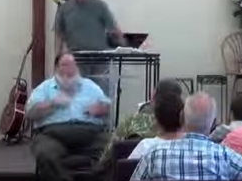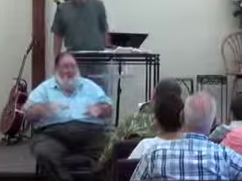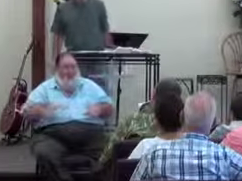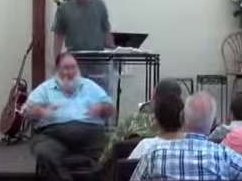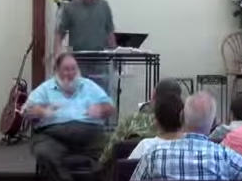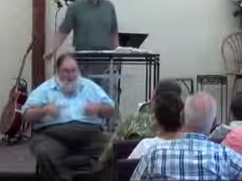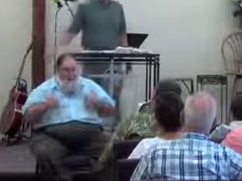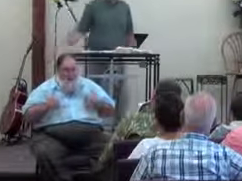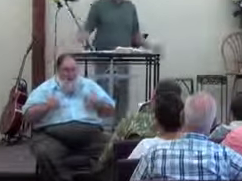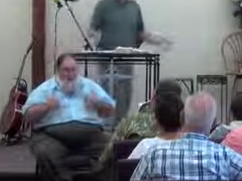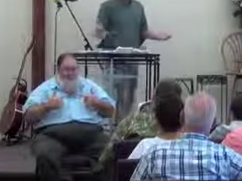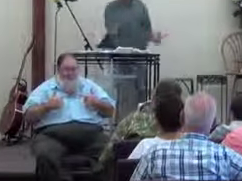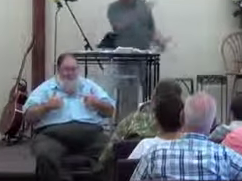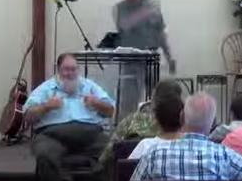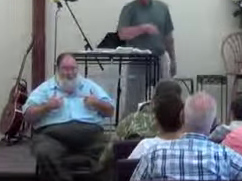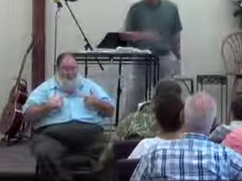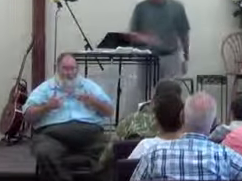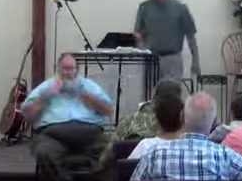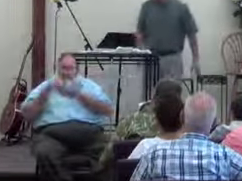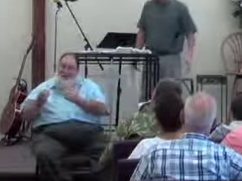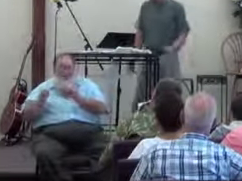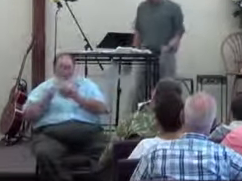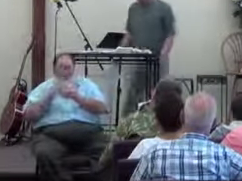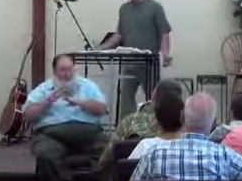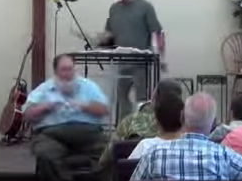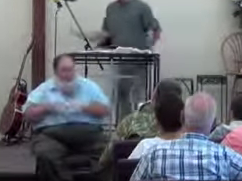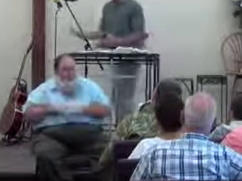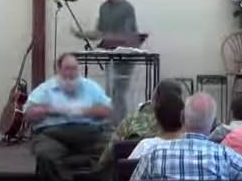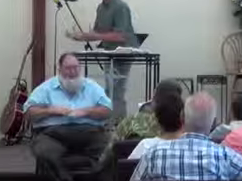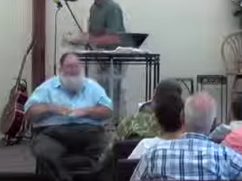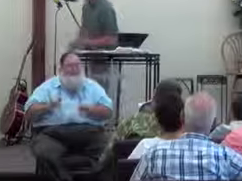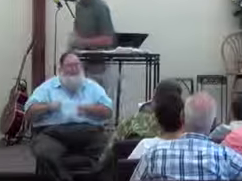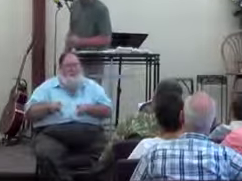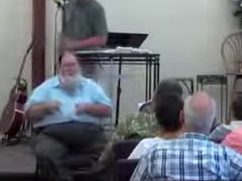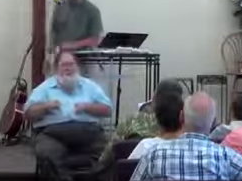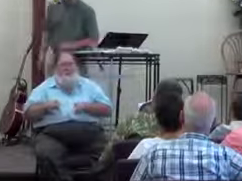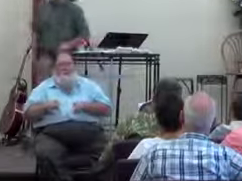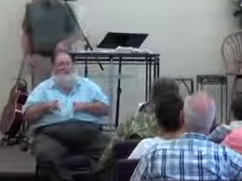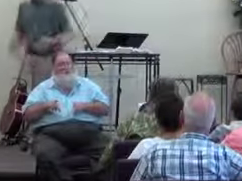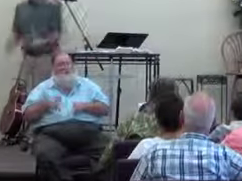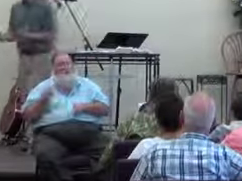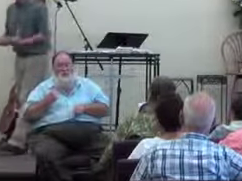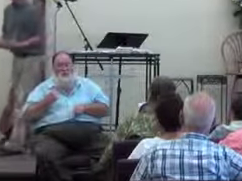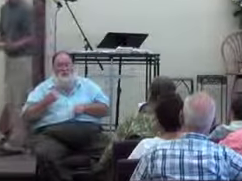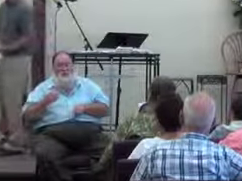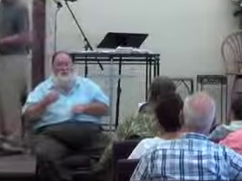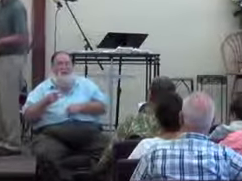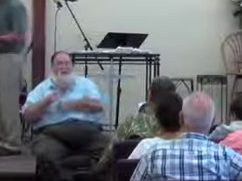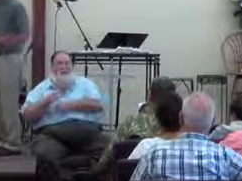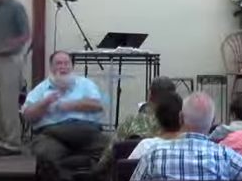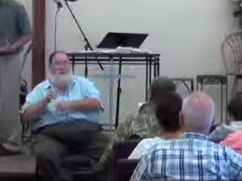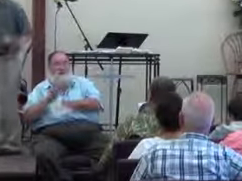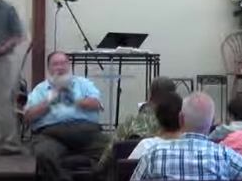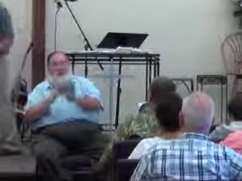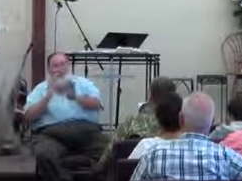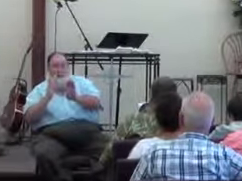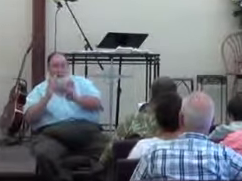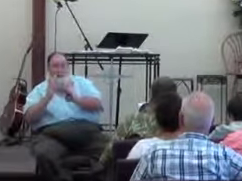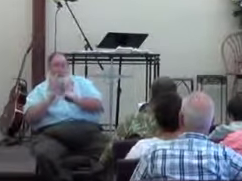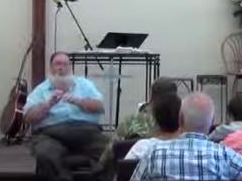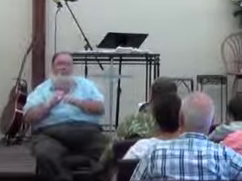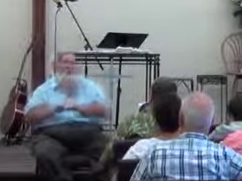the door for me. Not because of opening doors not nice, but this guy just saved my life. So how much more should we worship and praise and